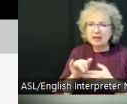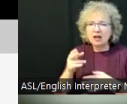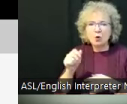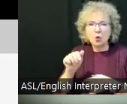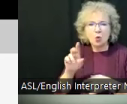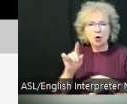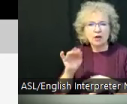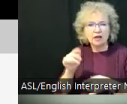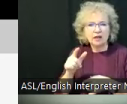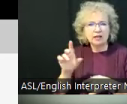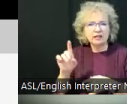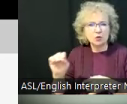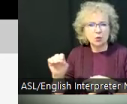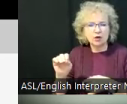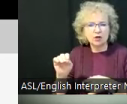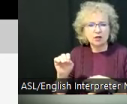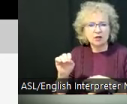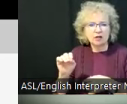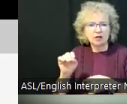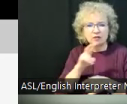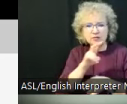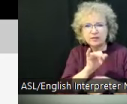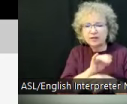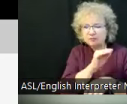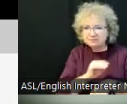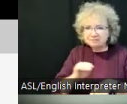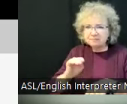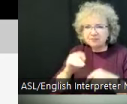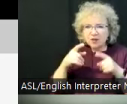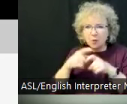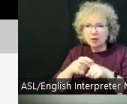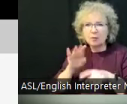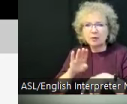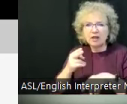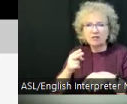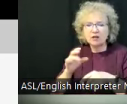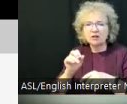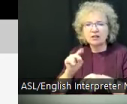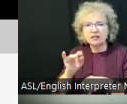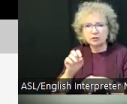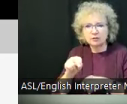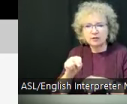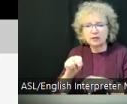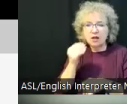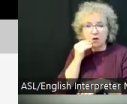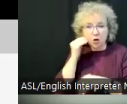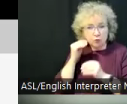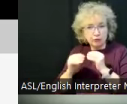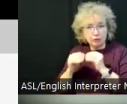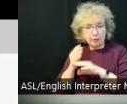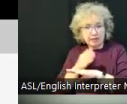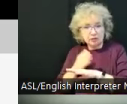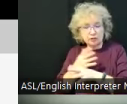would fall under complex behavioral health condition, and then the home remediation is deep